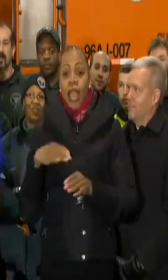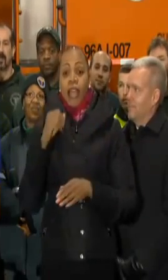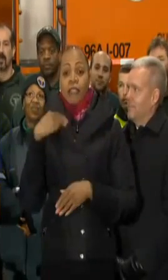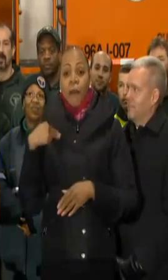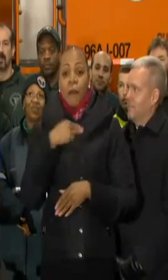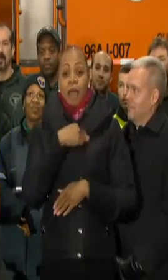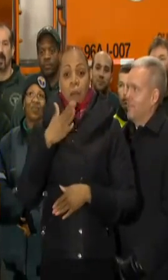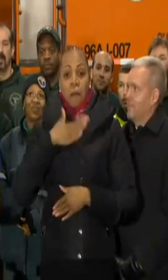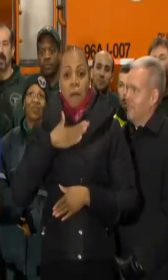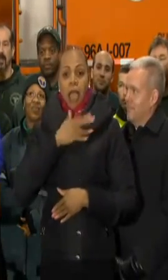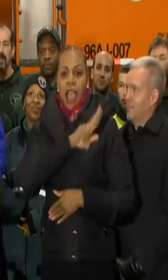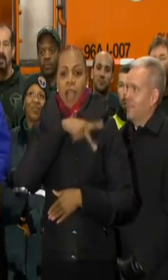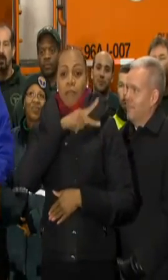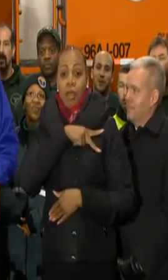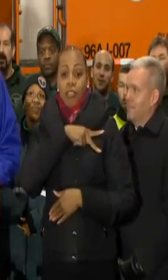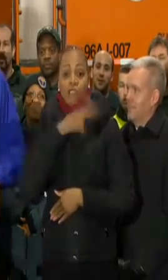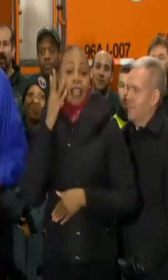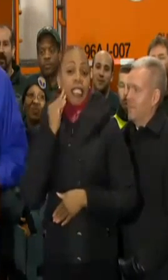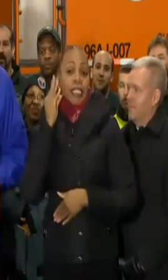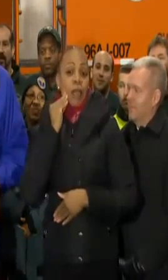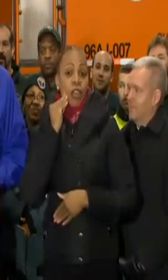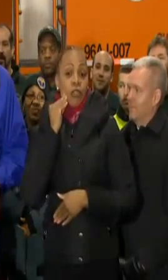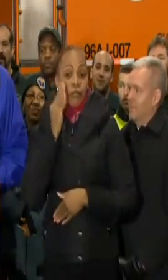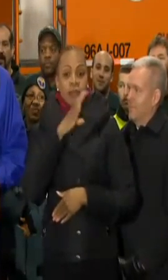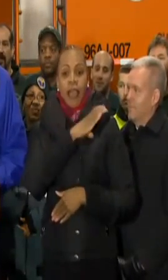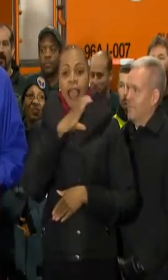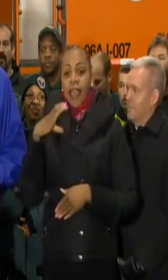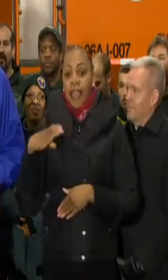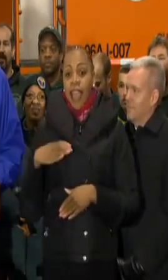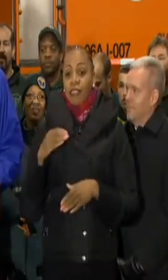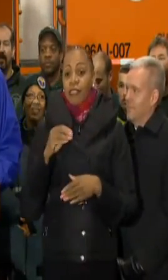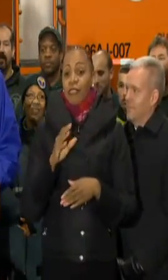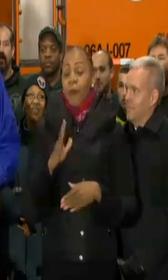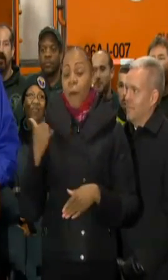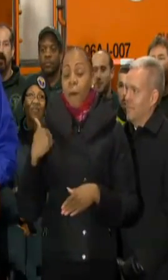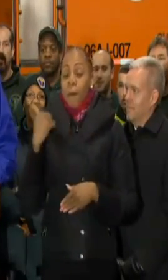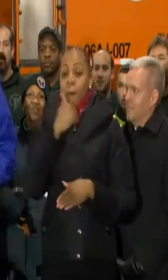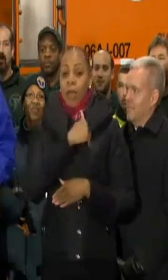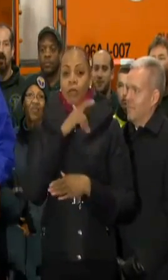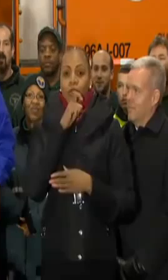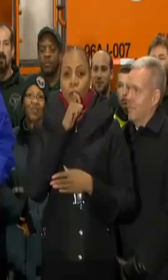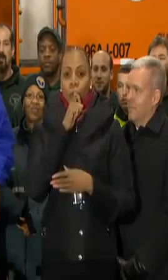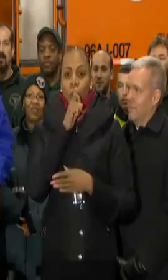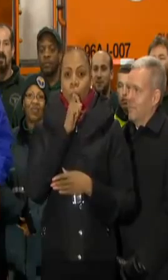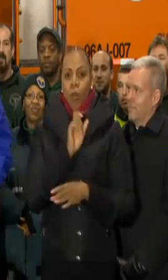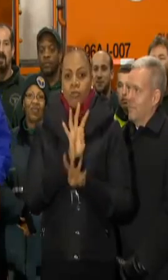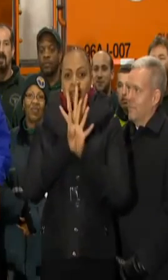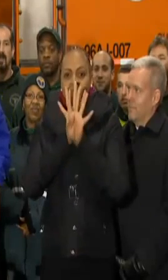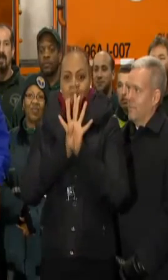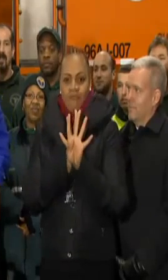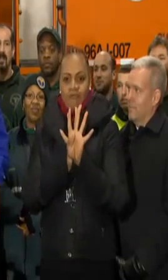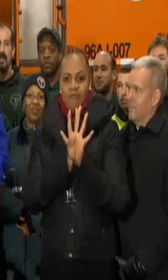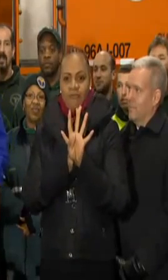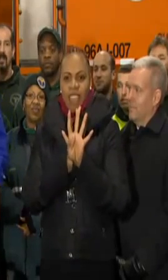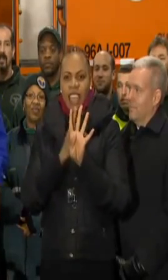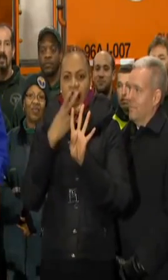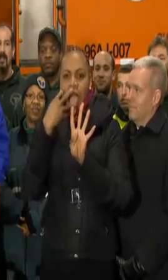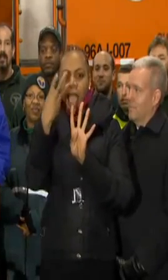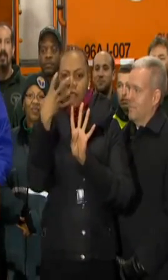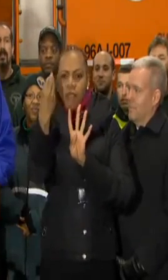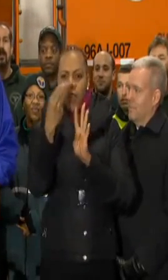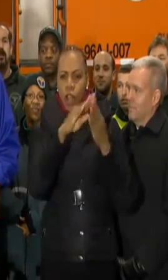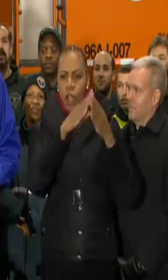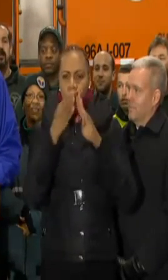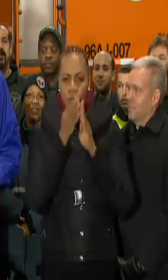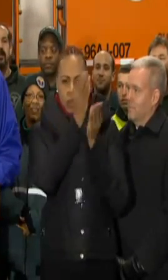personal experience, council members are one of the frontline leaders, or council members are out there in our communities